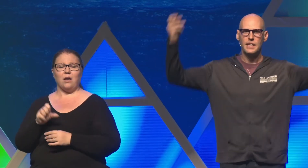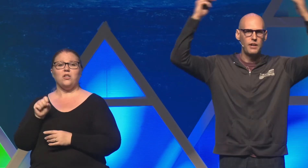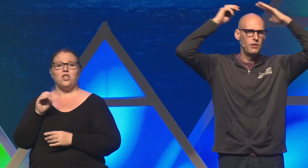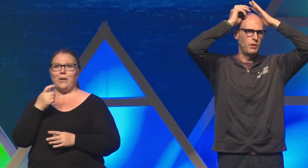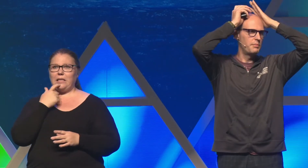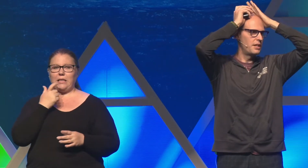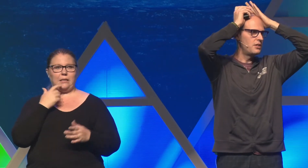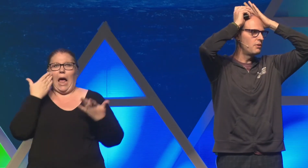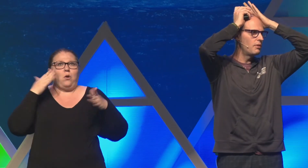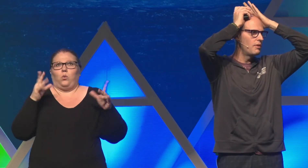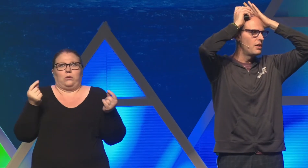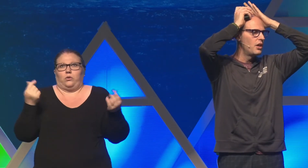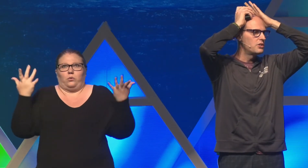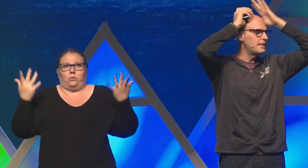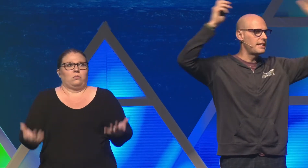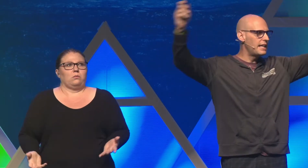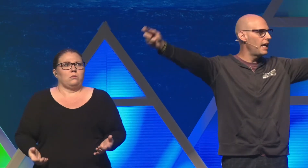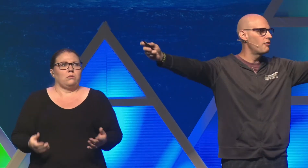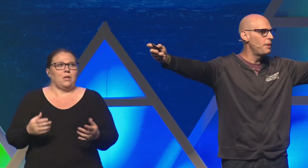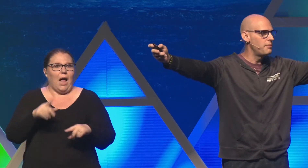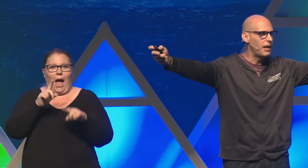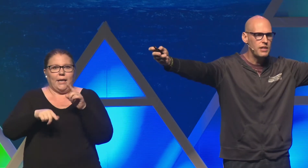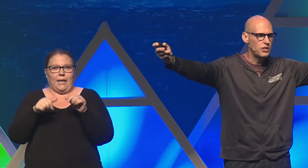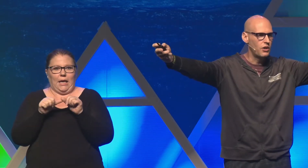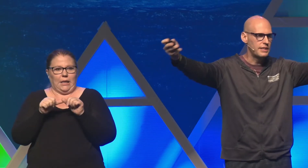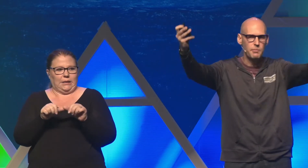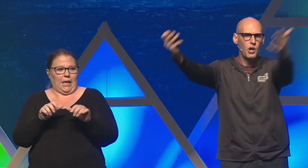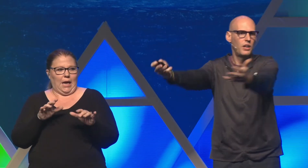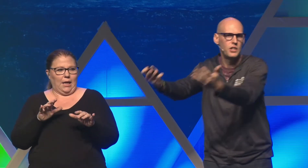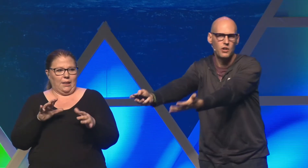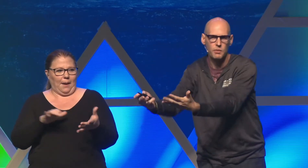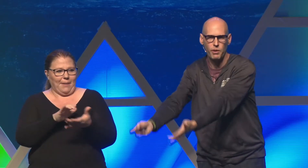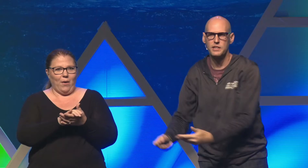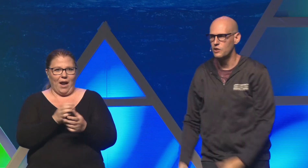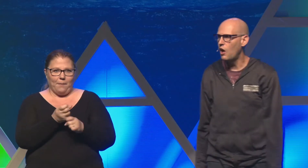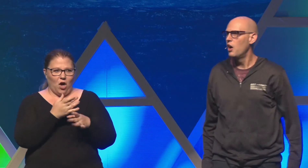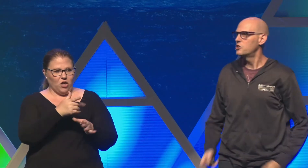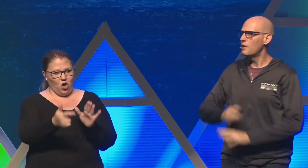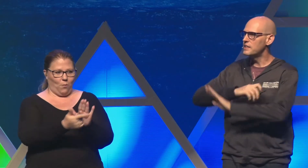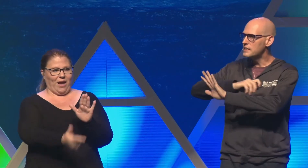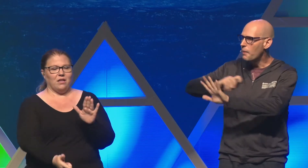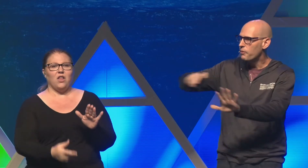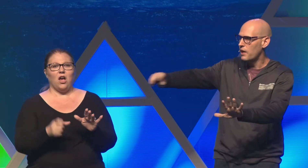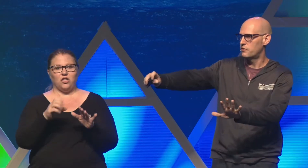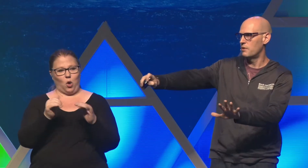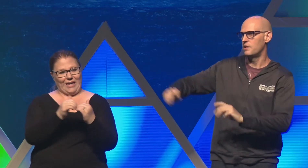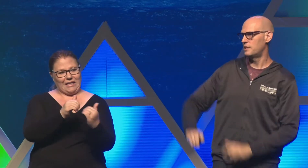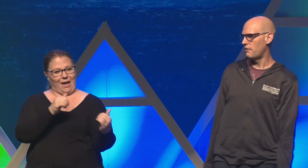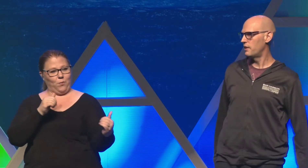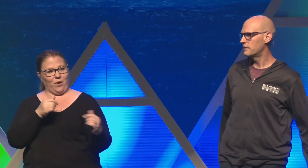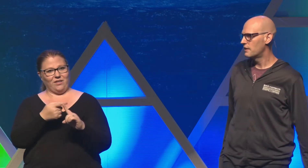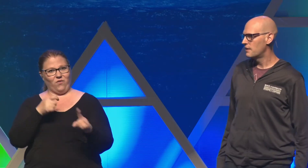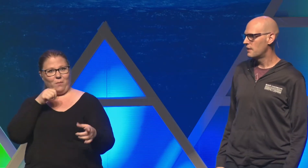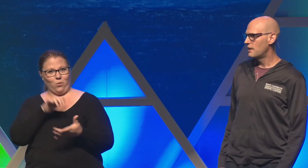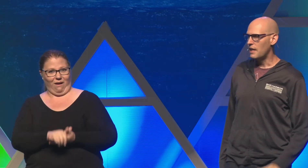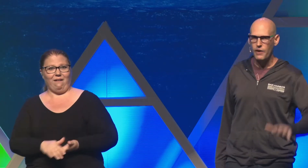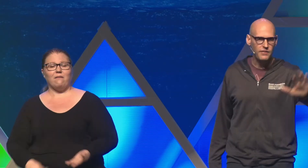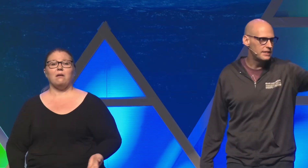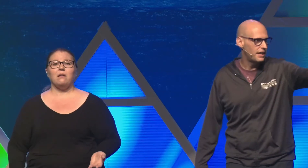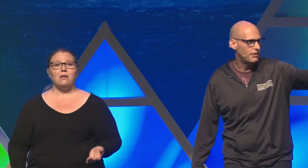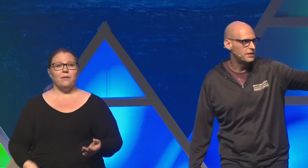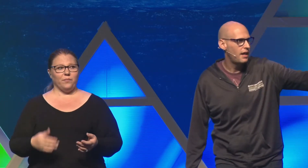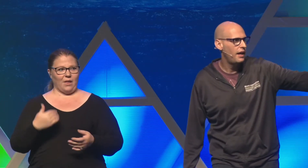says, I don't know what I'm going to do. So he says, I can't remain married to her because I'm causing her to break the law. So he separates from Nitzevet.